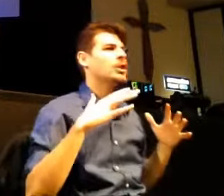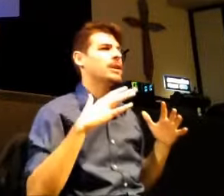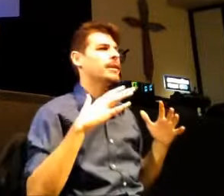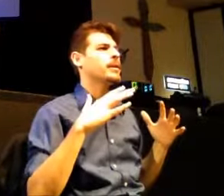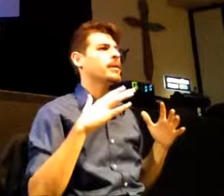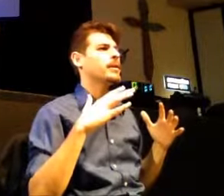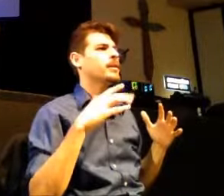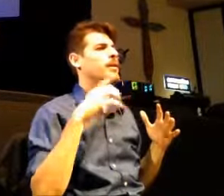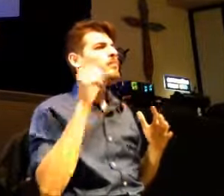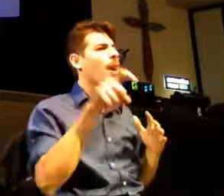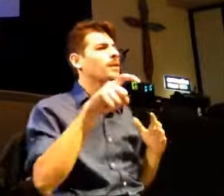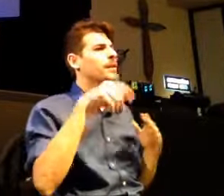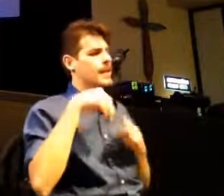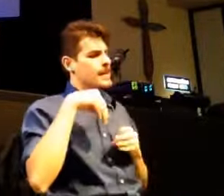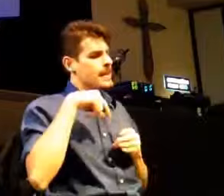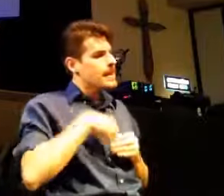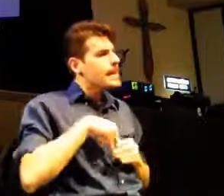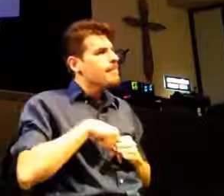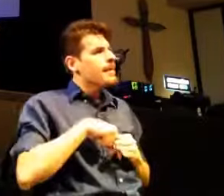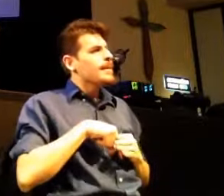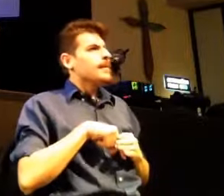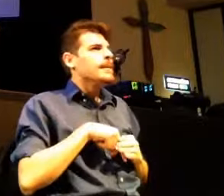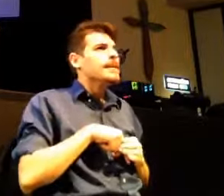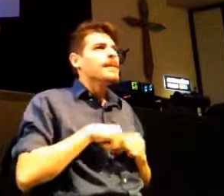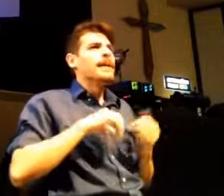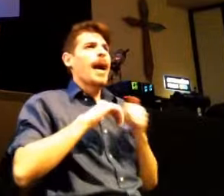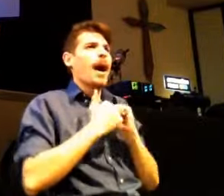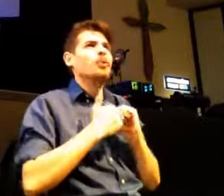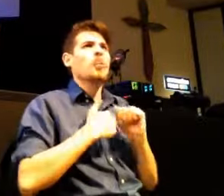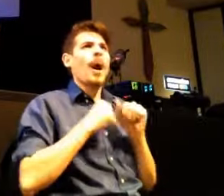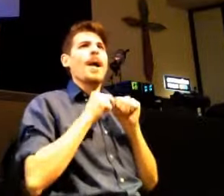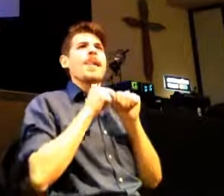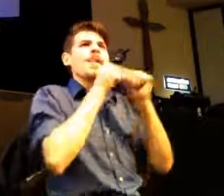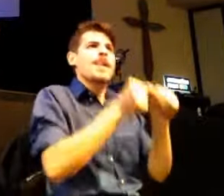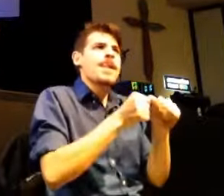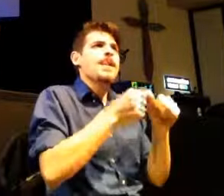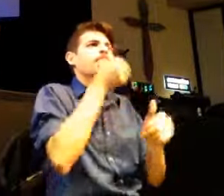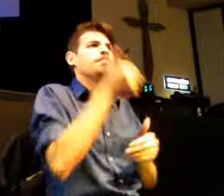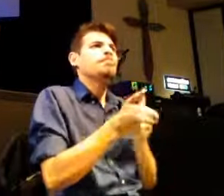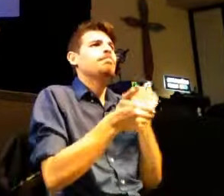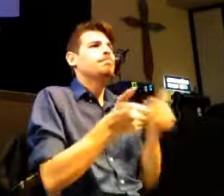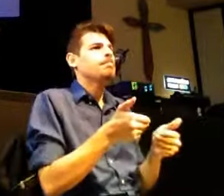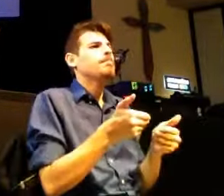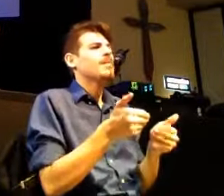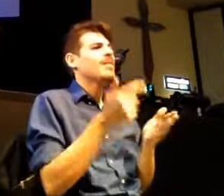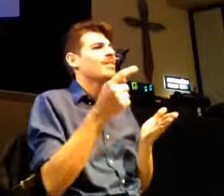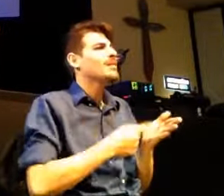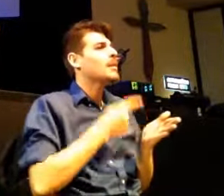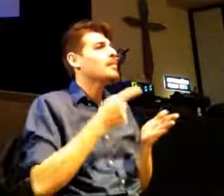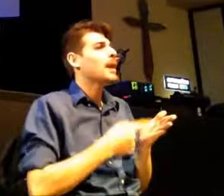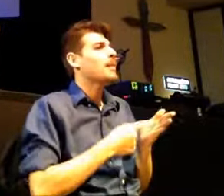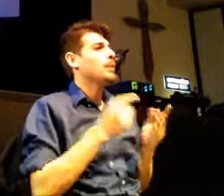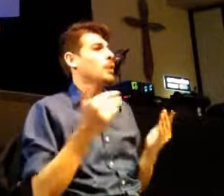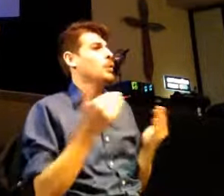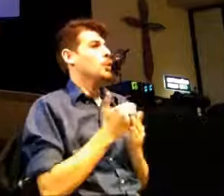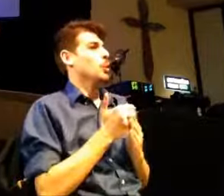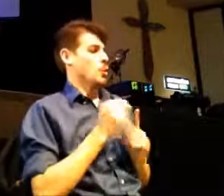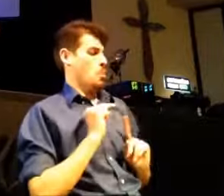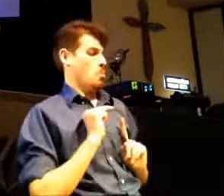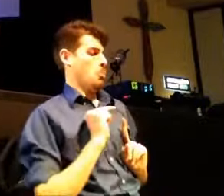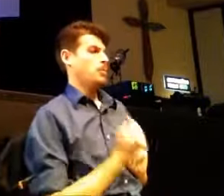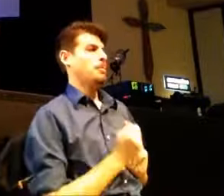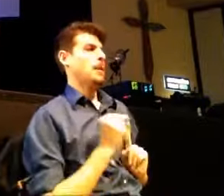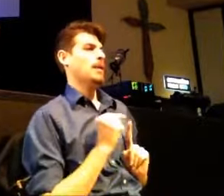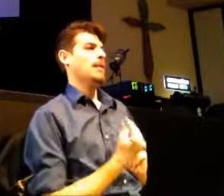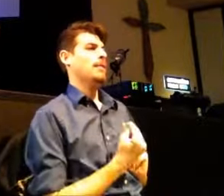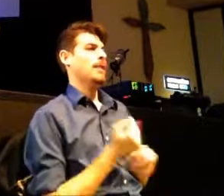deep, to be willing to recognize things in your own heart that you'd never otherwise be willing to look